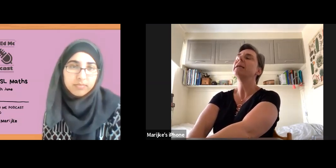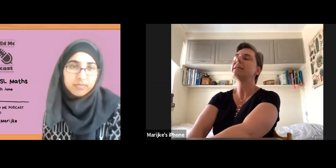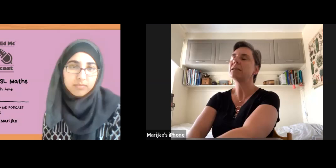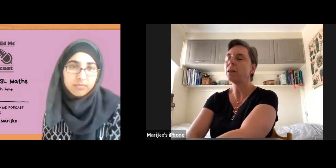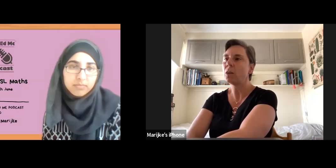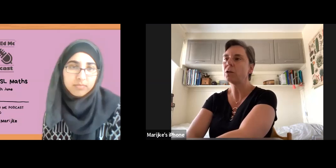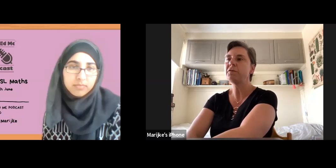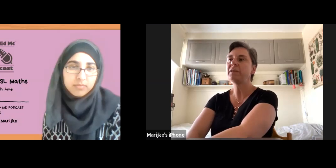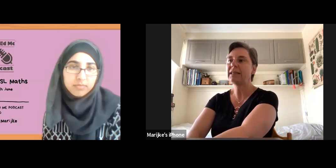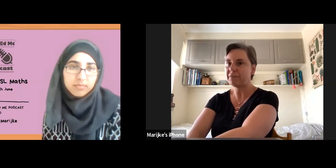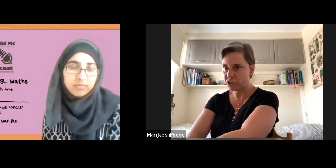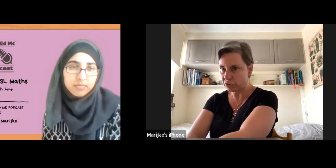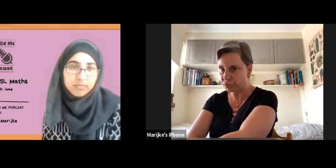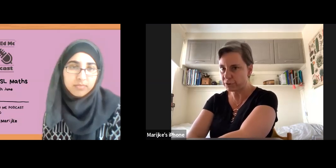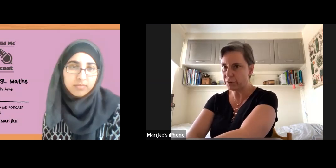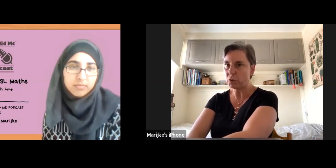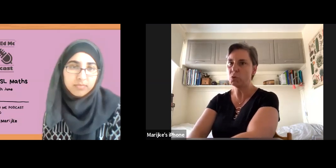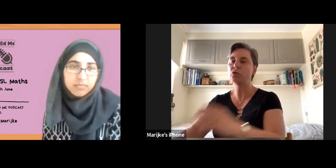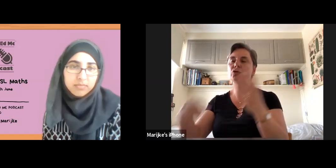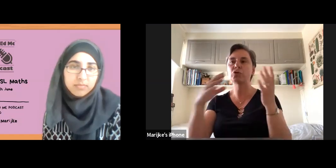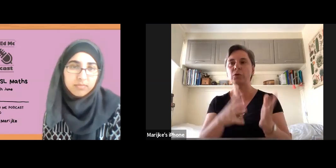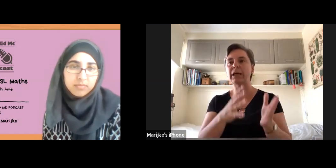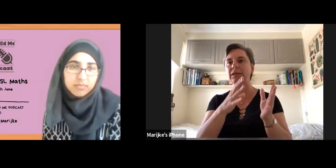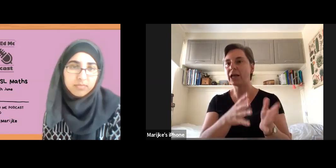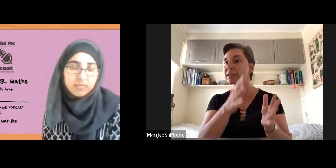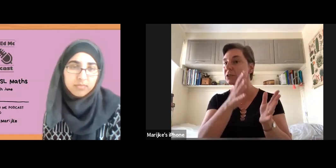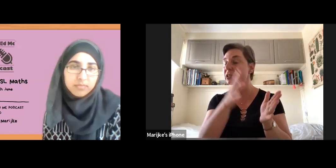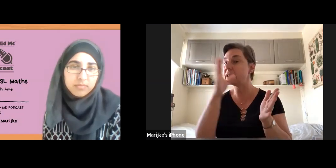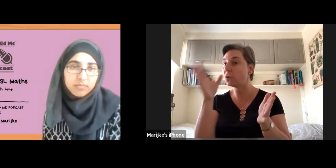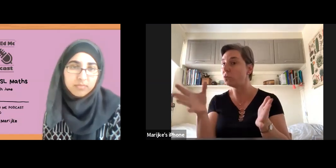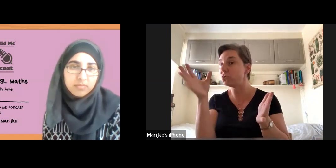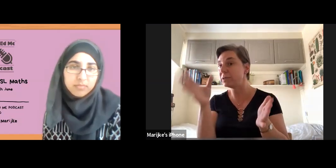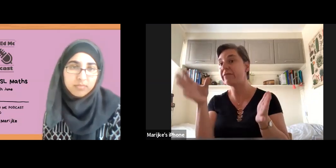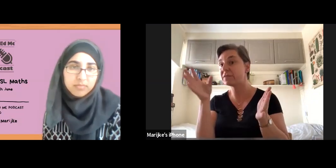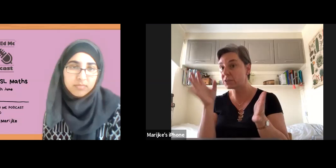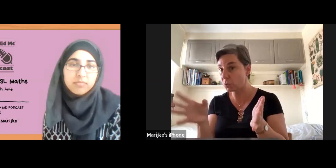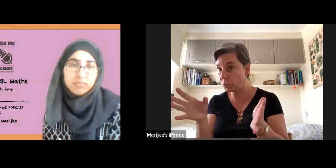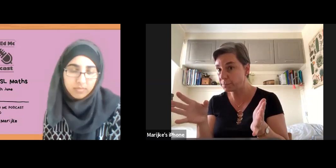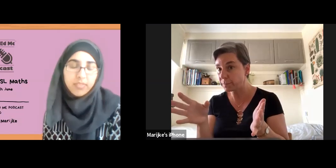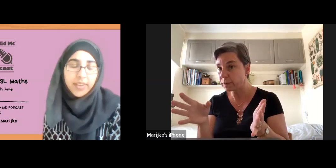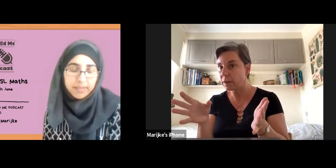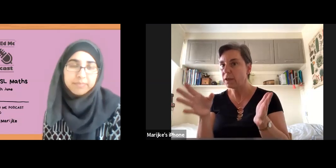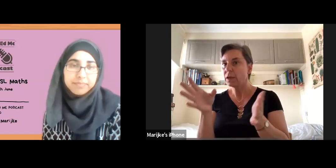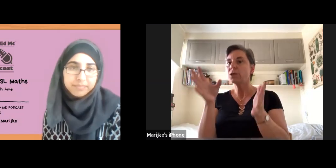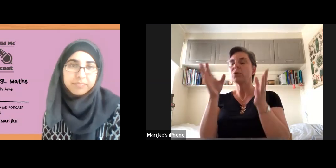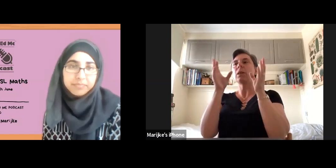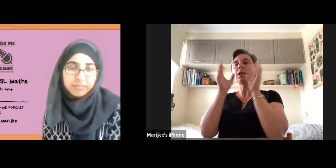there's a lot of deaf children who don't get a chance to actually go to a deaf school. Yeah. So a lot of the